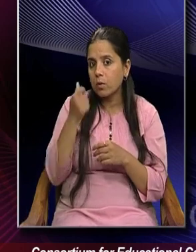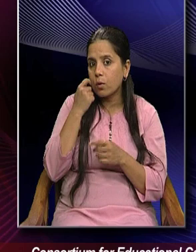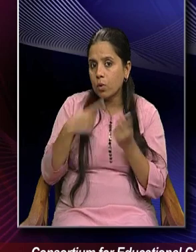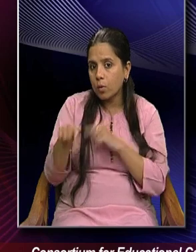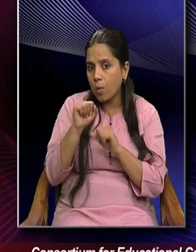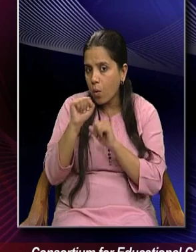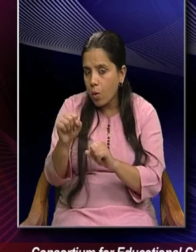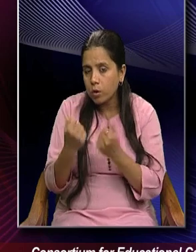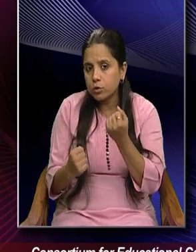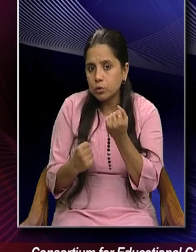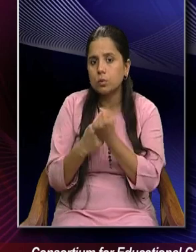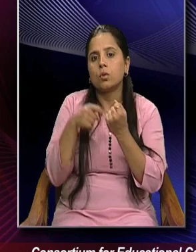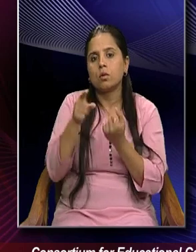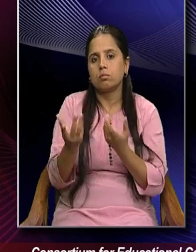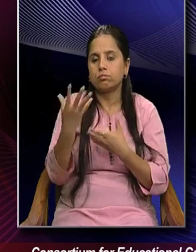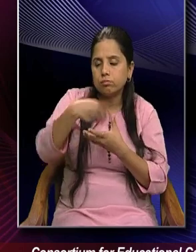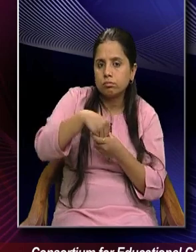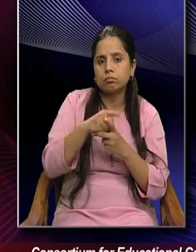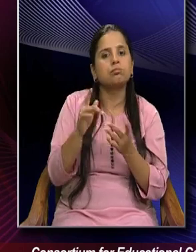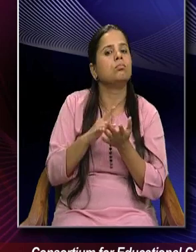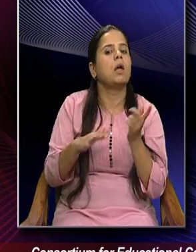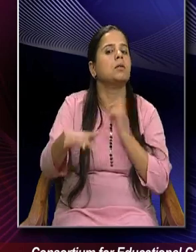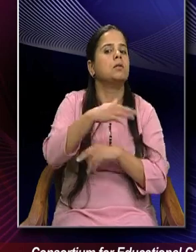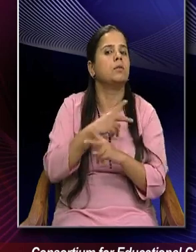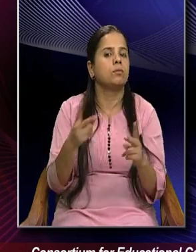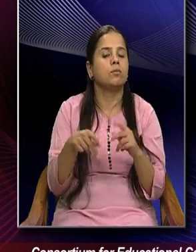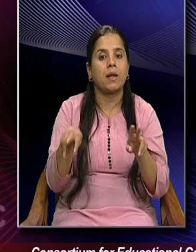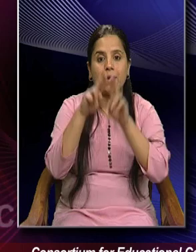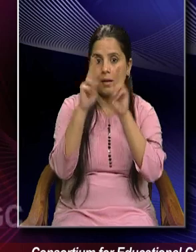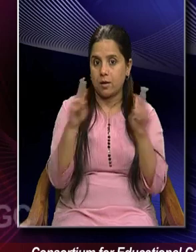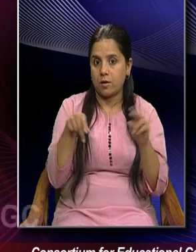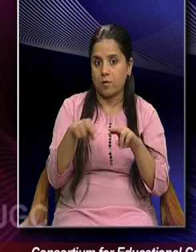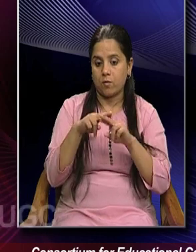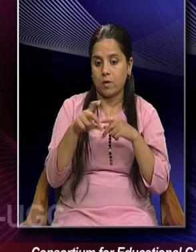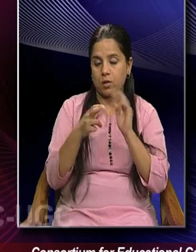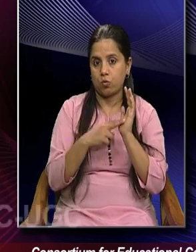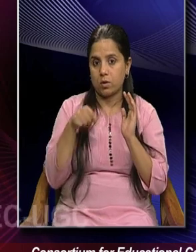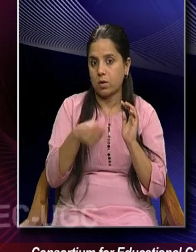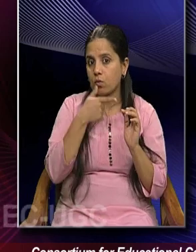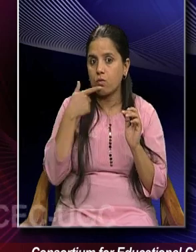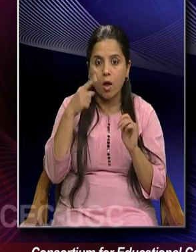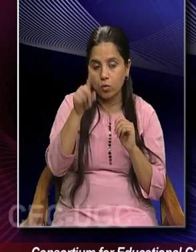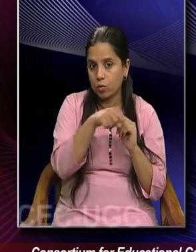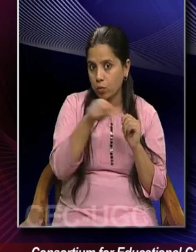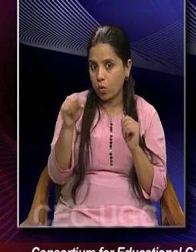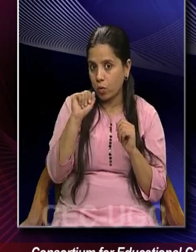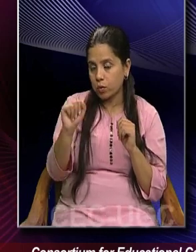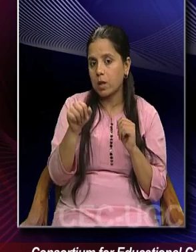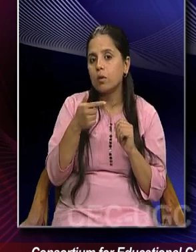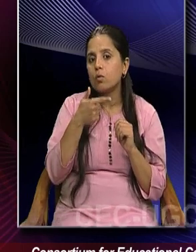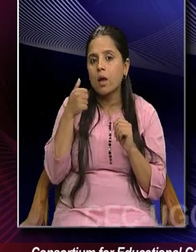humanitarian assistance in conflict zones. International Federation of Red Cross and Red Crescent